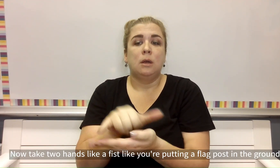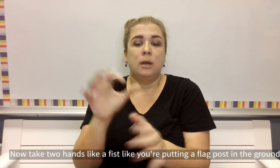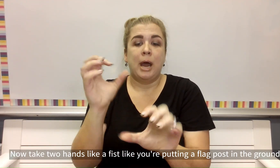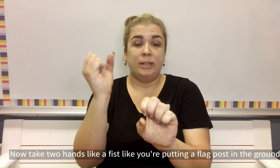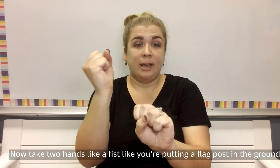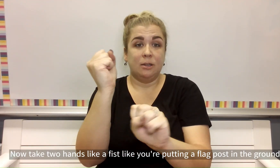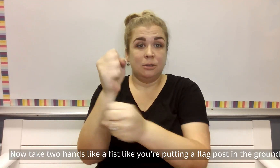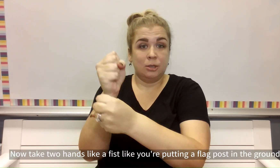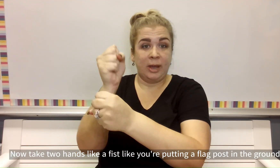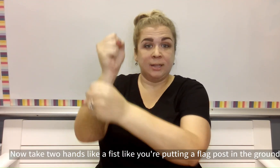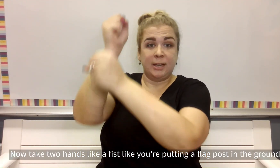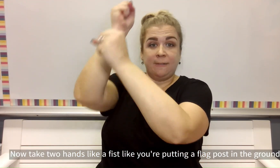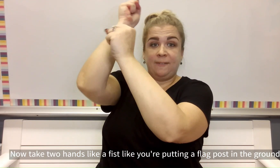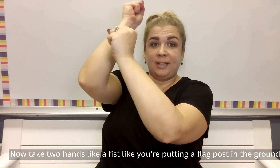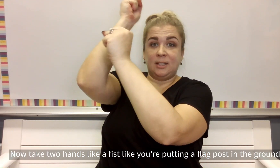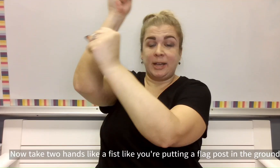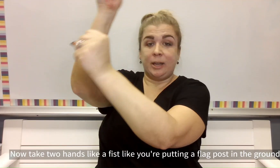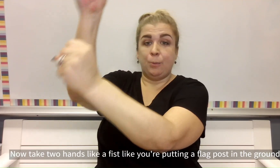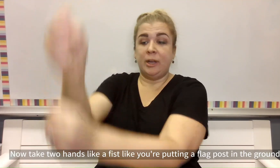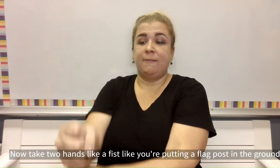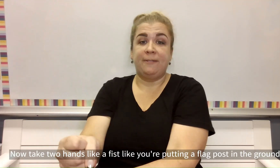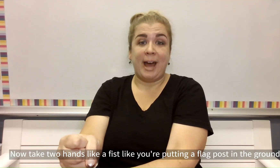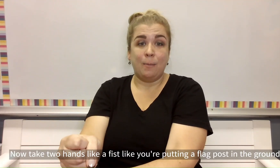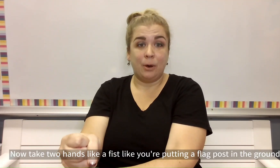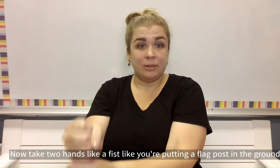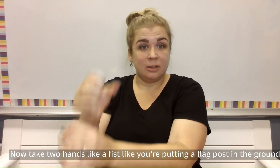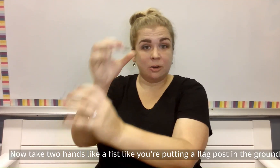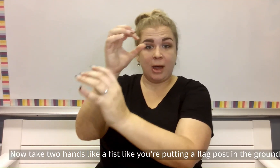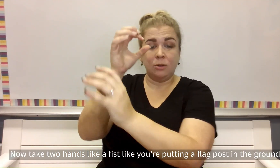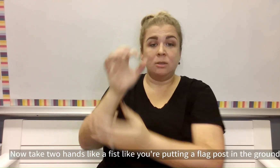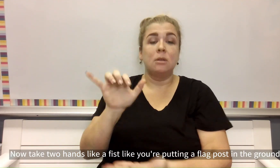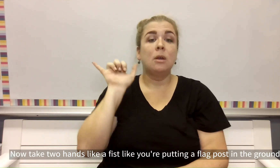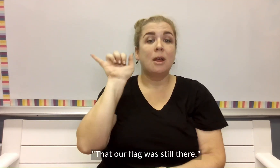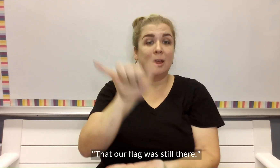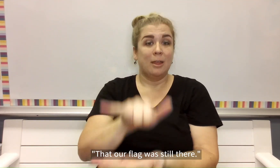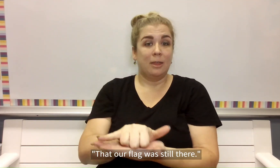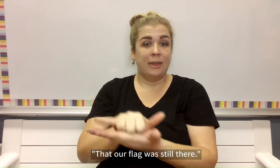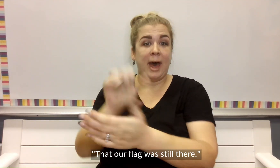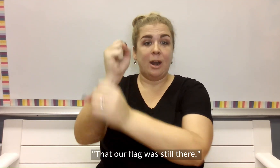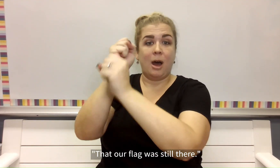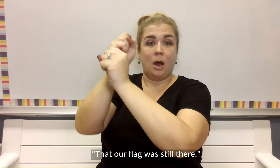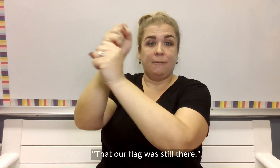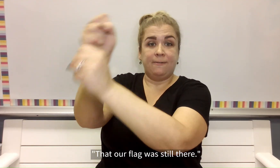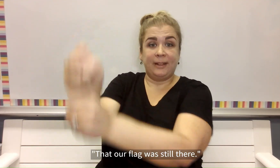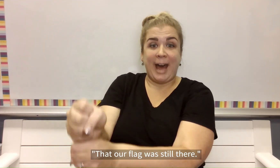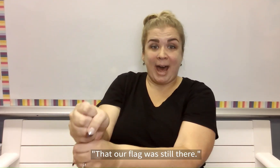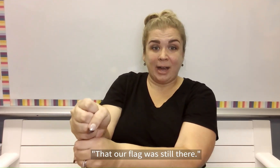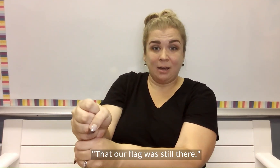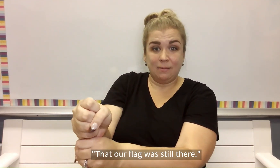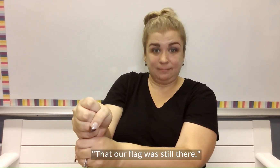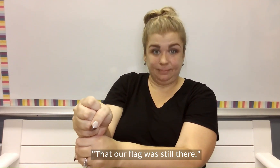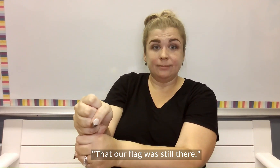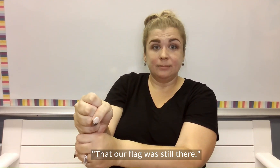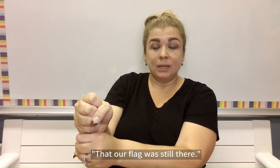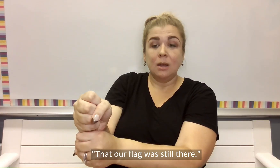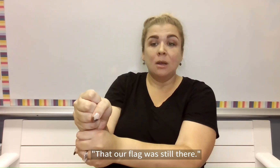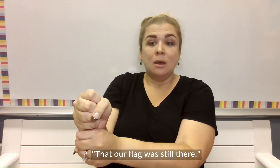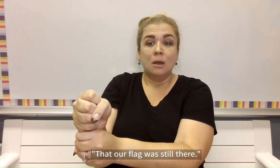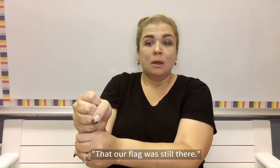Now take 2 hands like a fist, like you're putting a flag post in the ground. That our flag